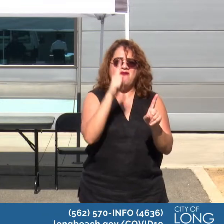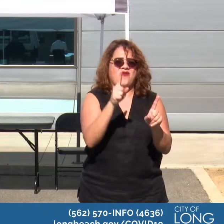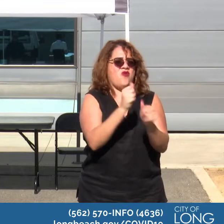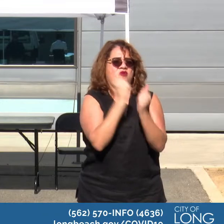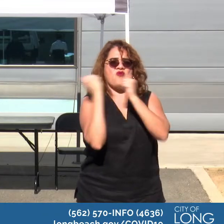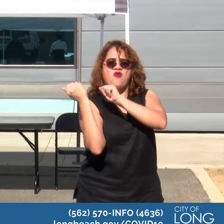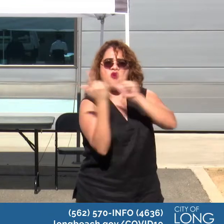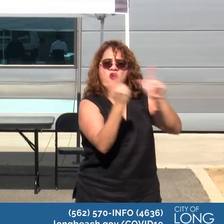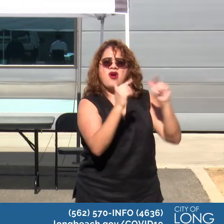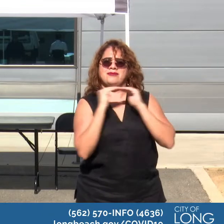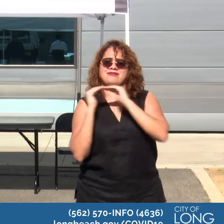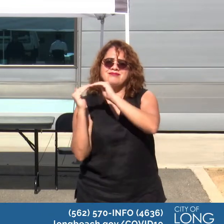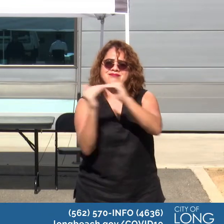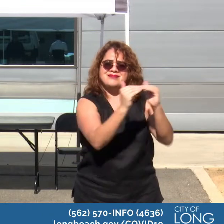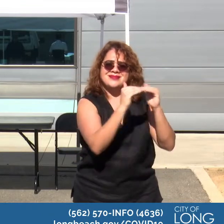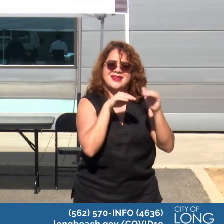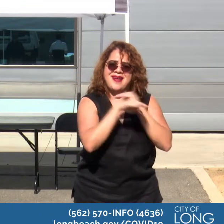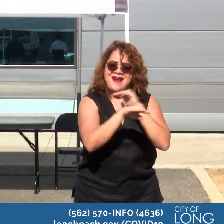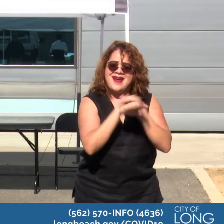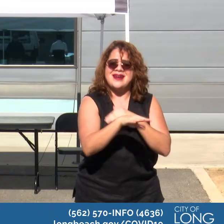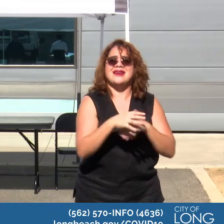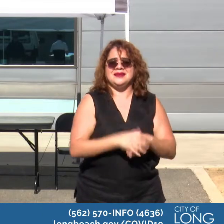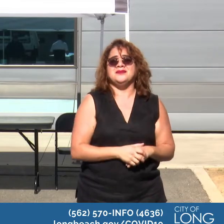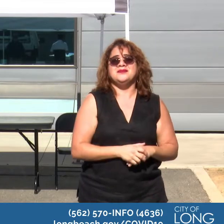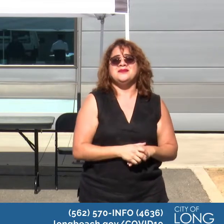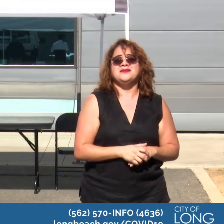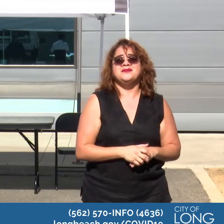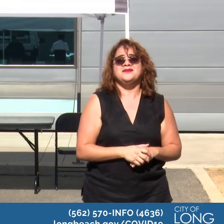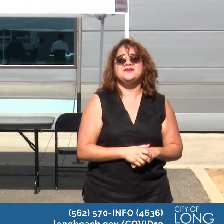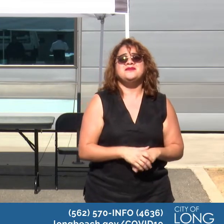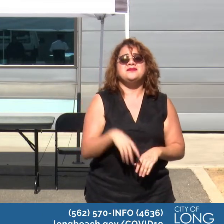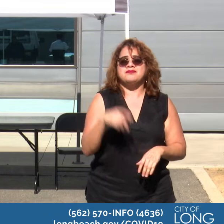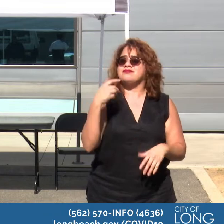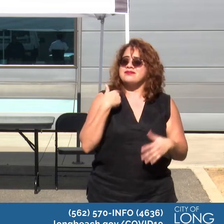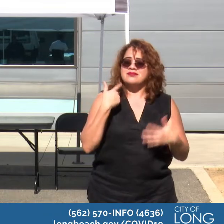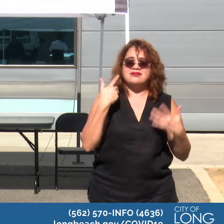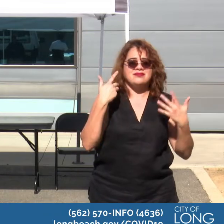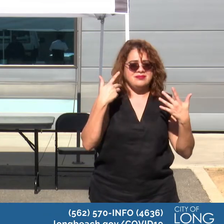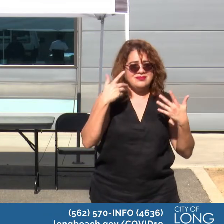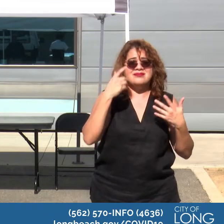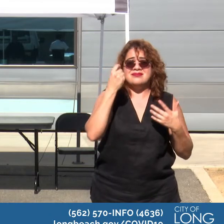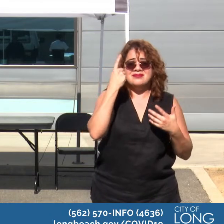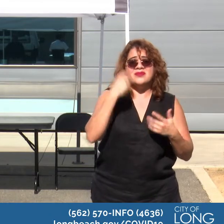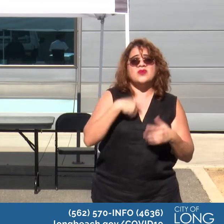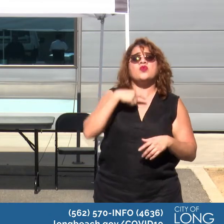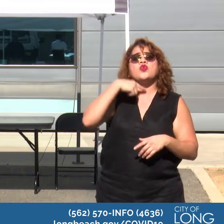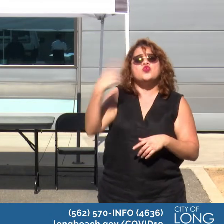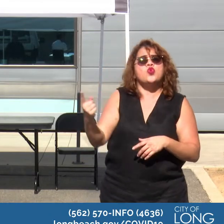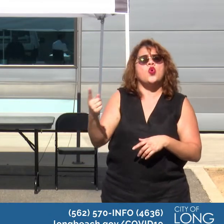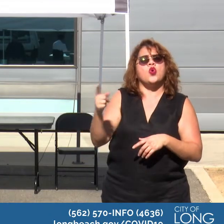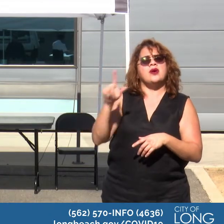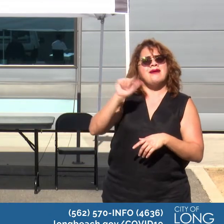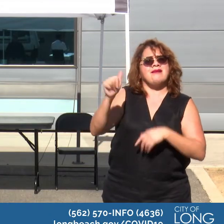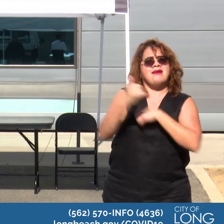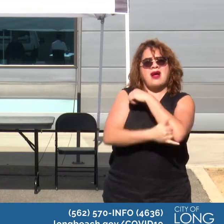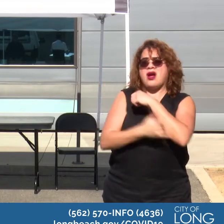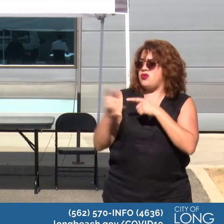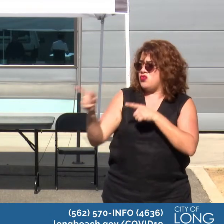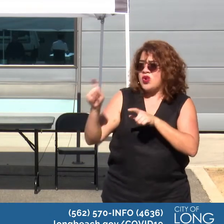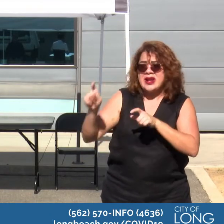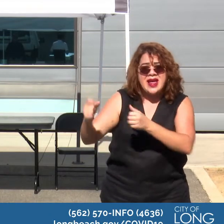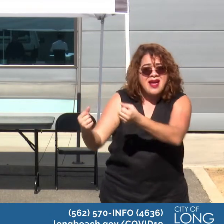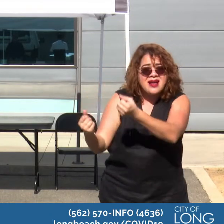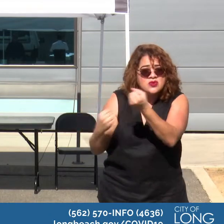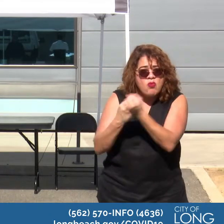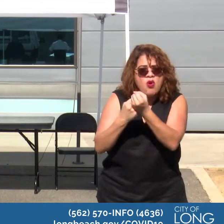y nosotros ya los hemos dicho también a ellos, si necesitan ellos ayuda, que los den más vacunas a nosotros y nosotros vacunamos